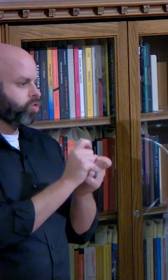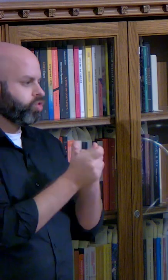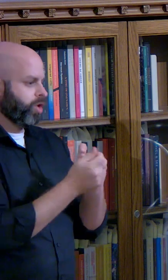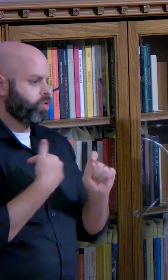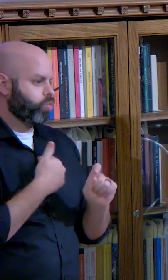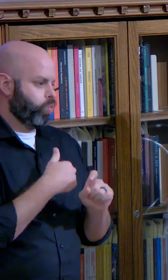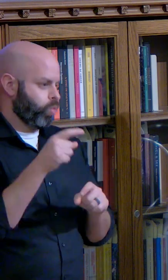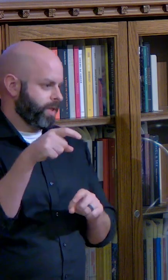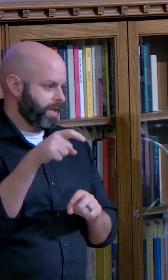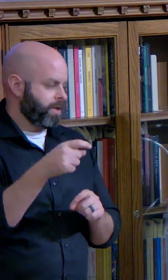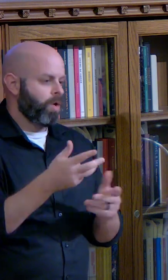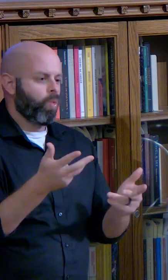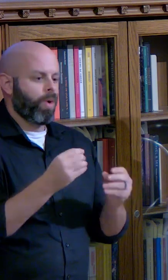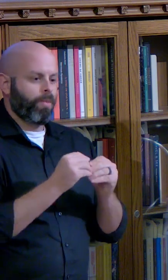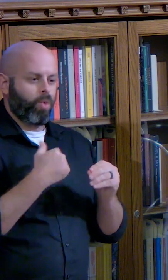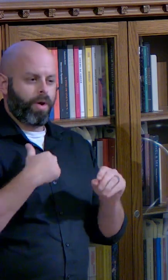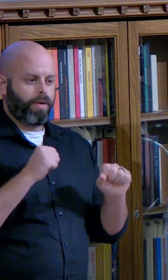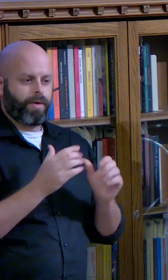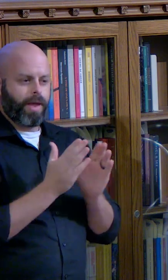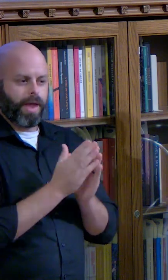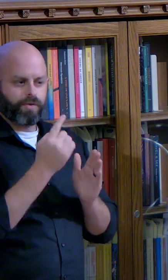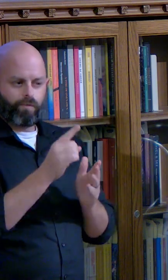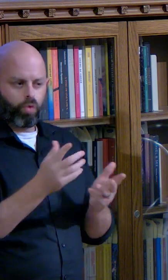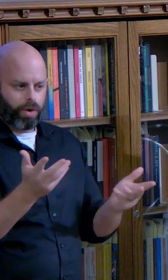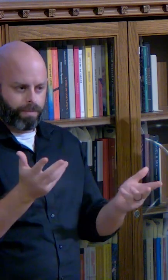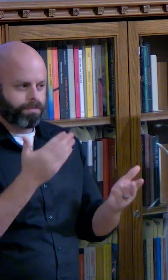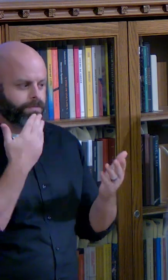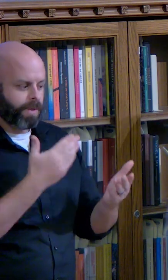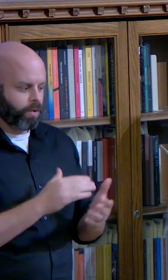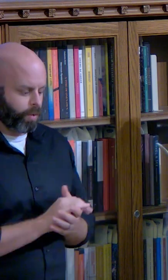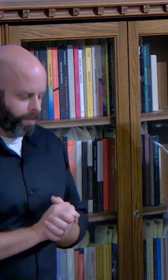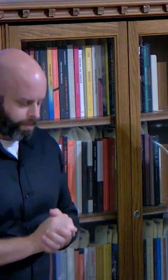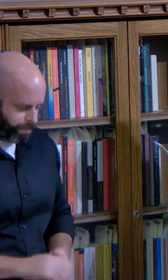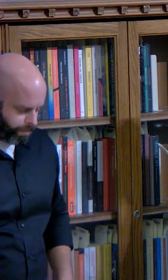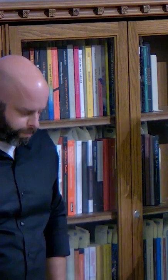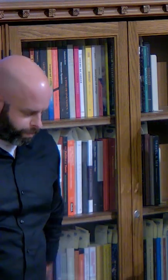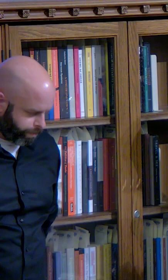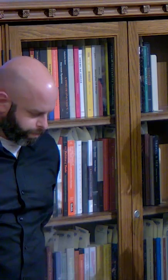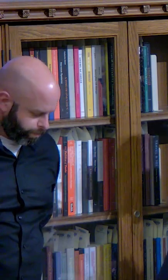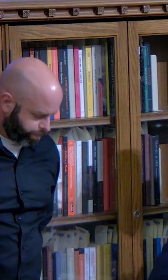need what more can a history teacher ask for thank